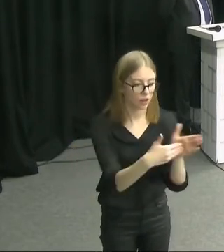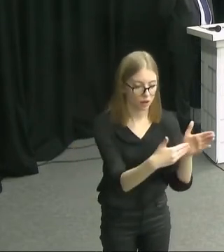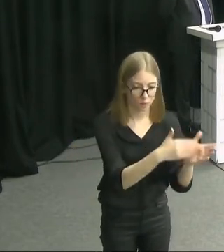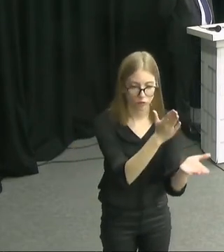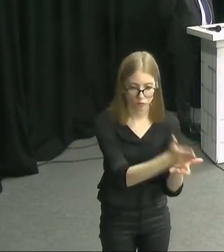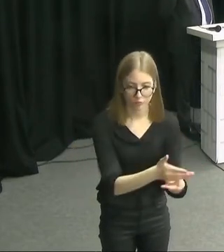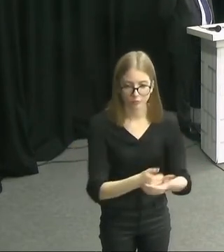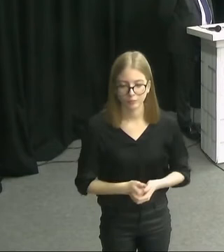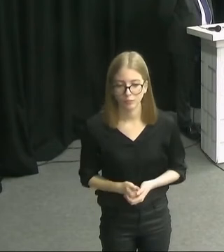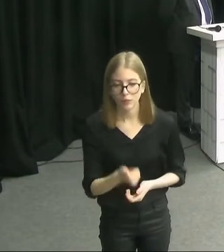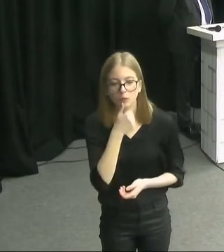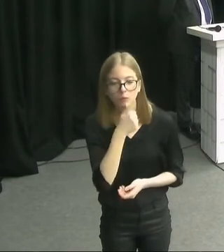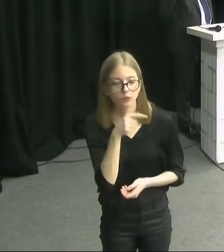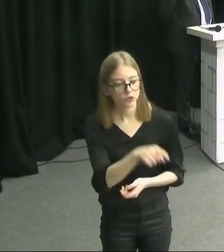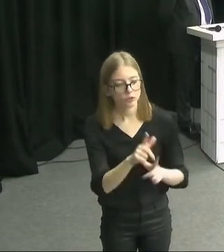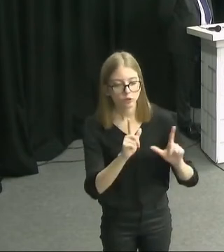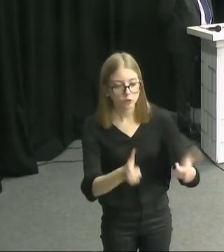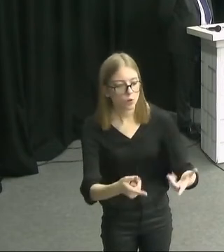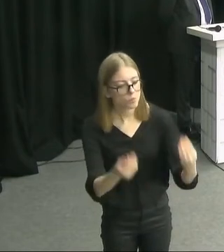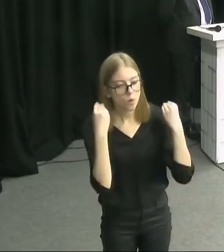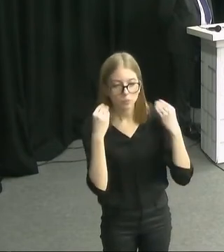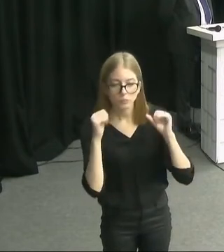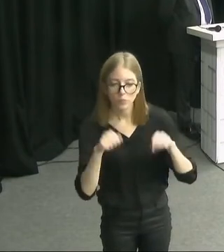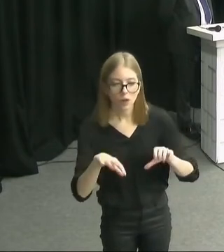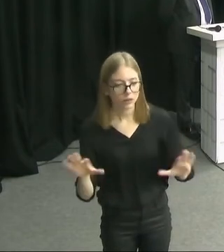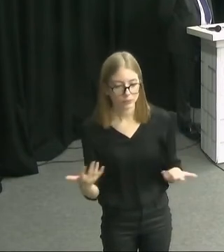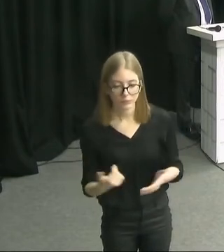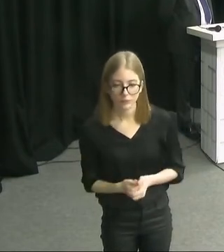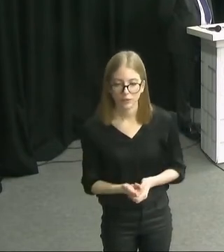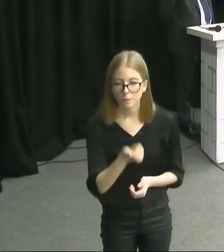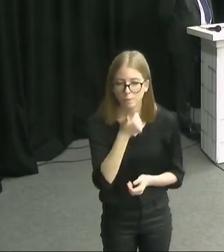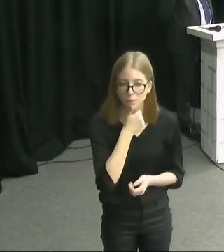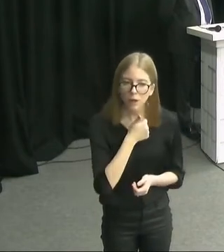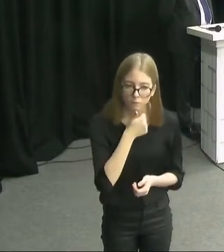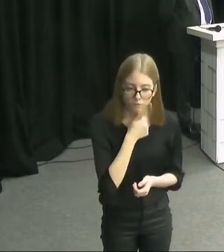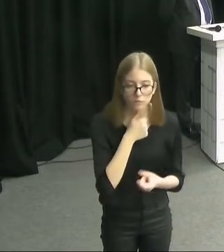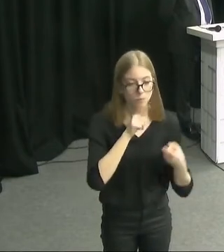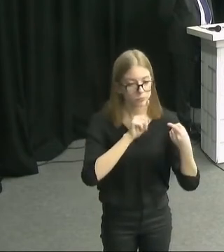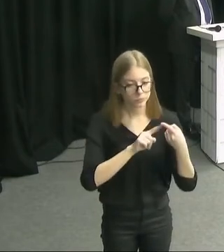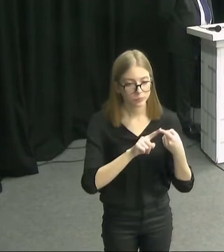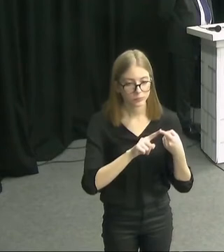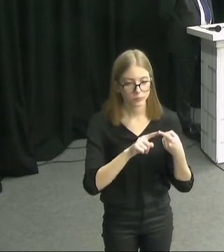could be what the Vilnius University could do is